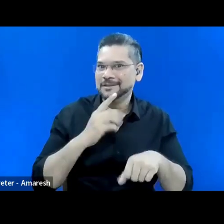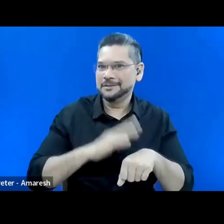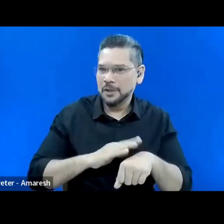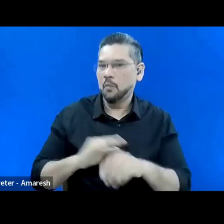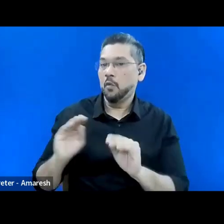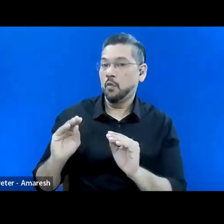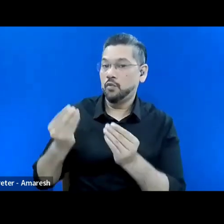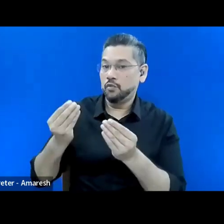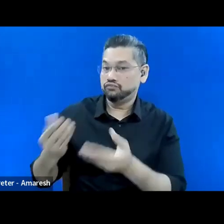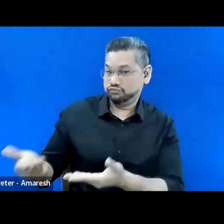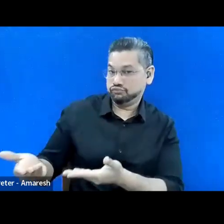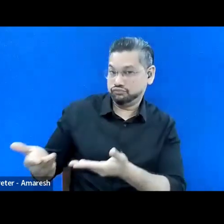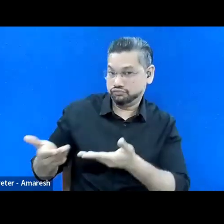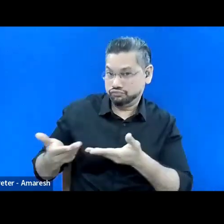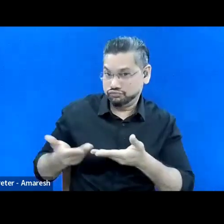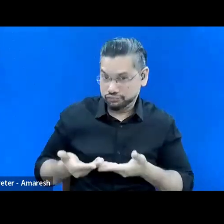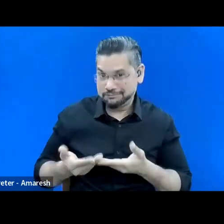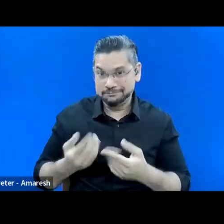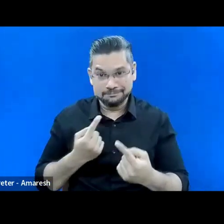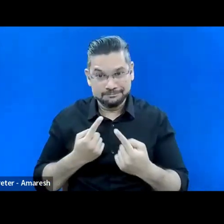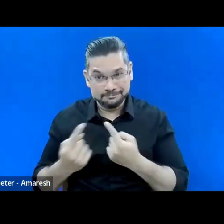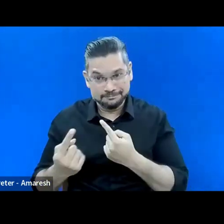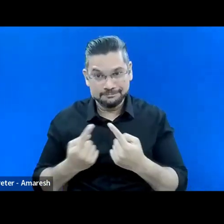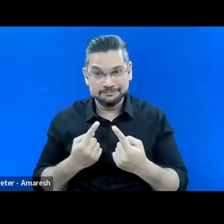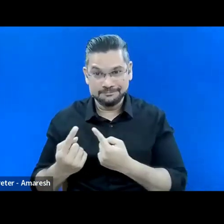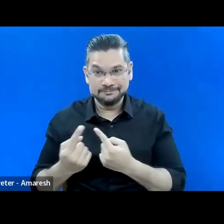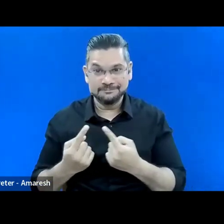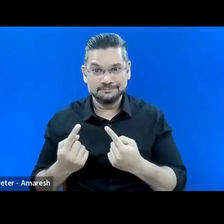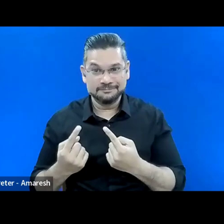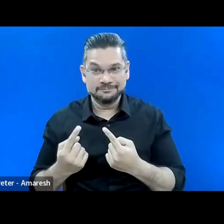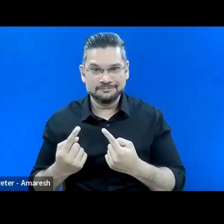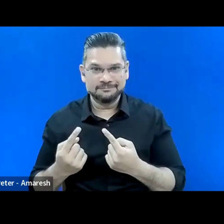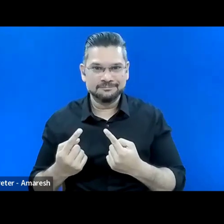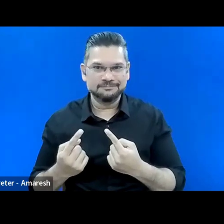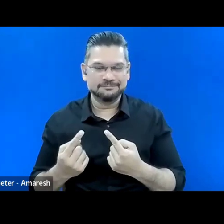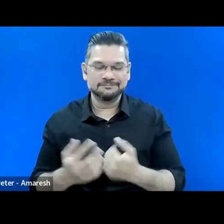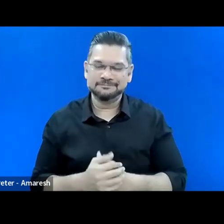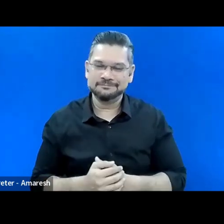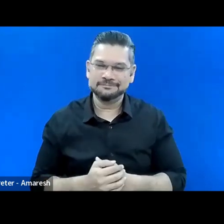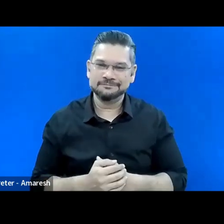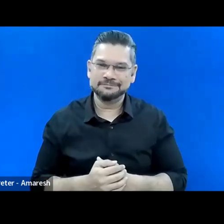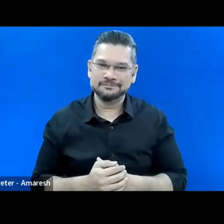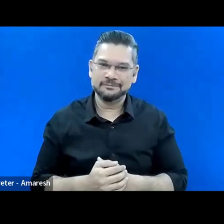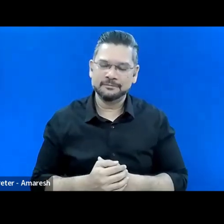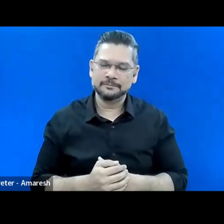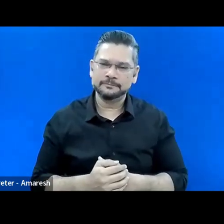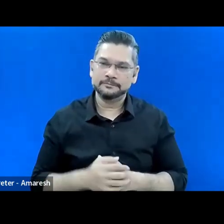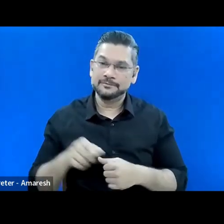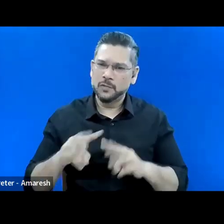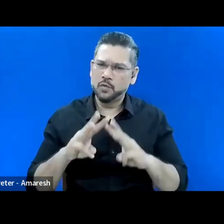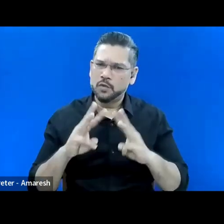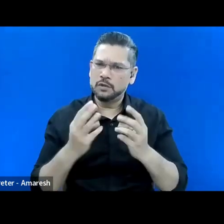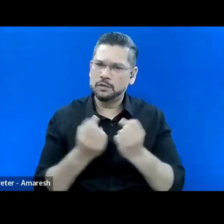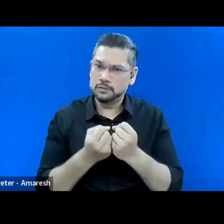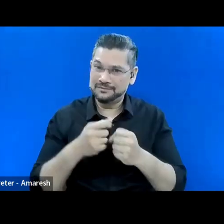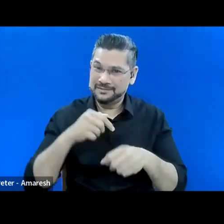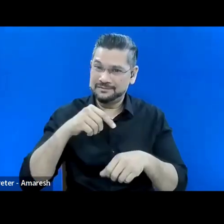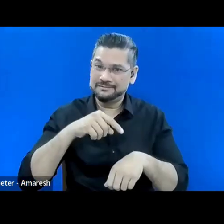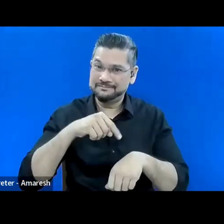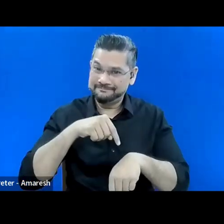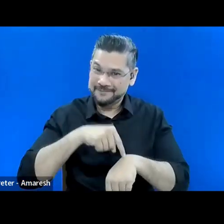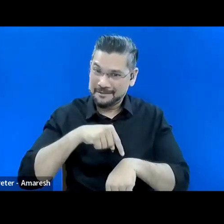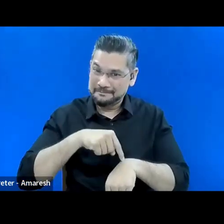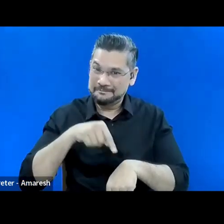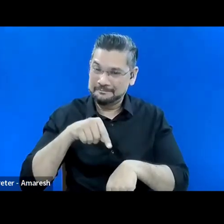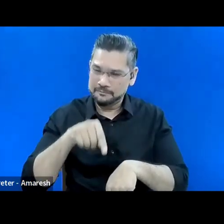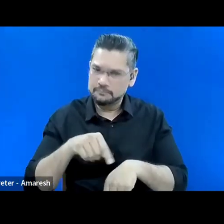disability in one formal setting. During the workshop, the youth call for action